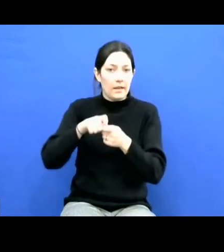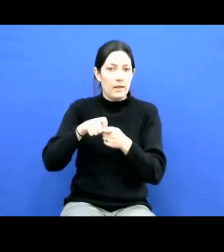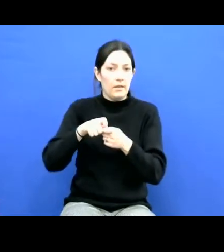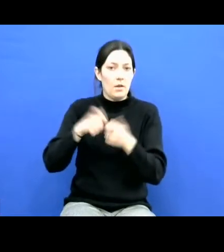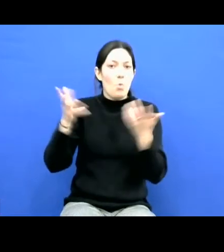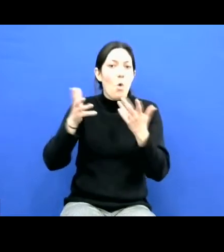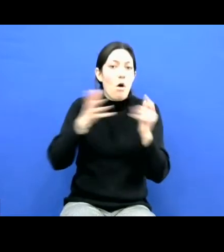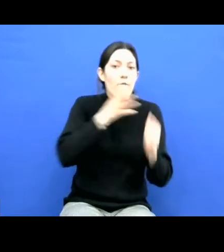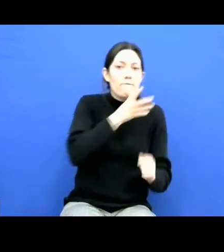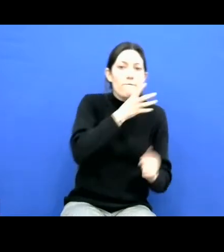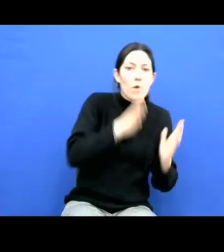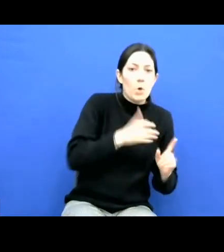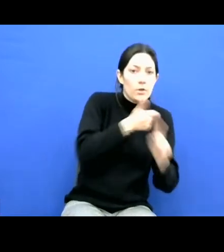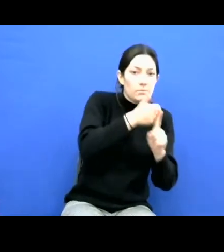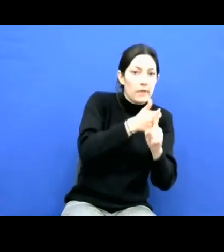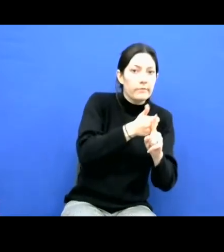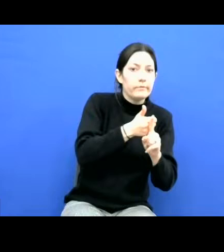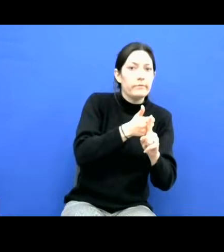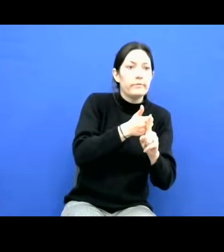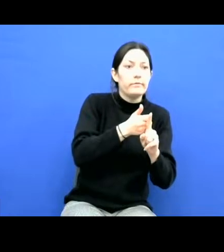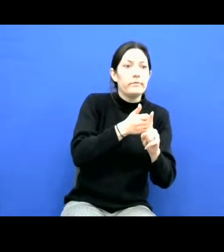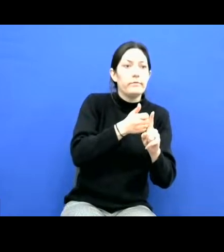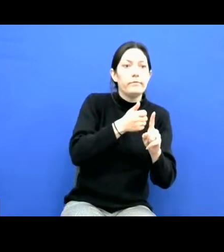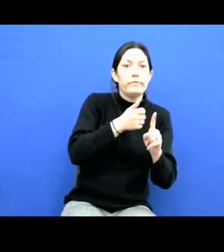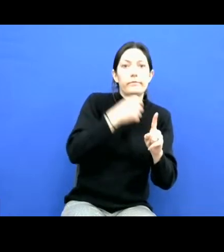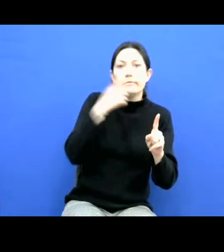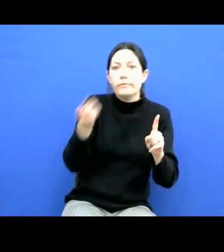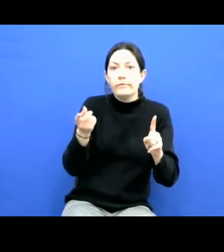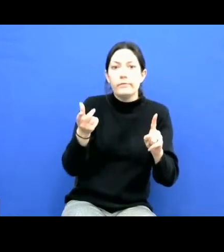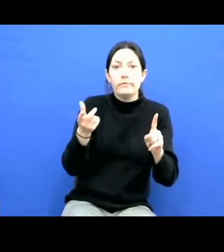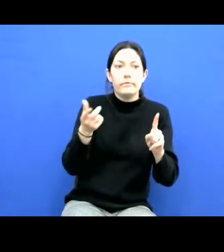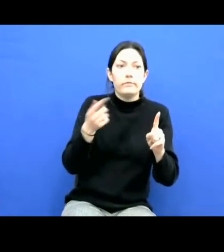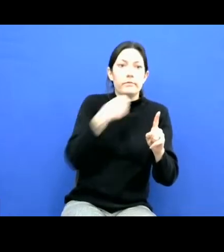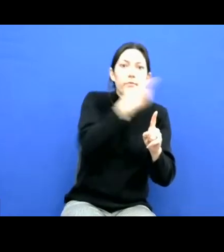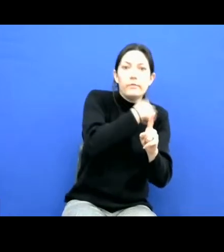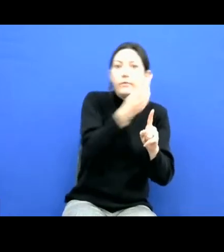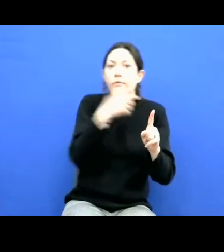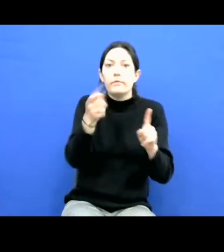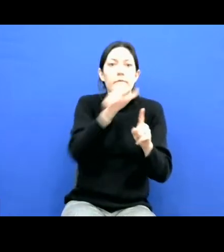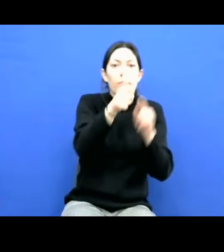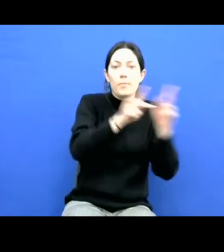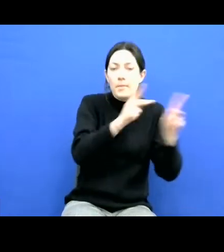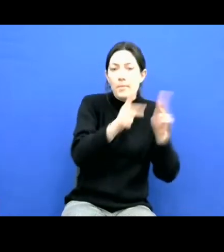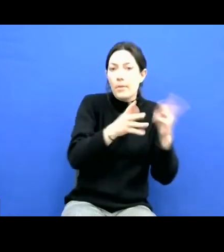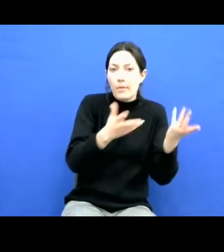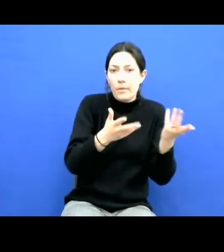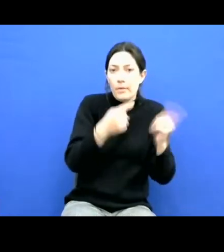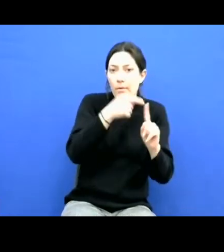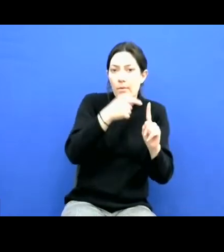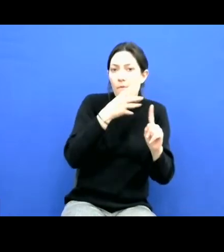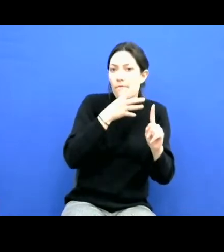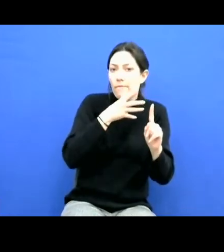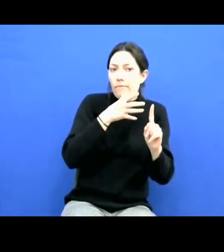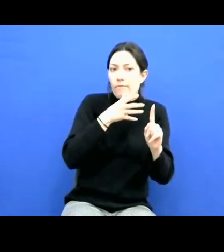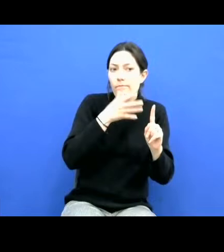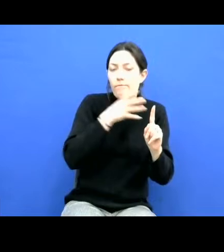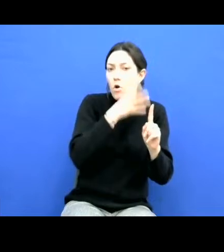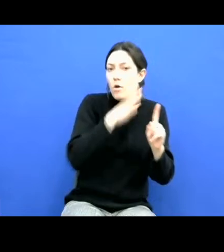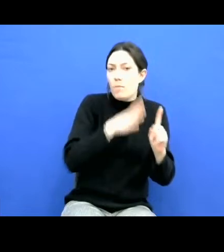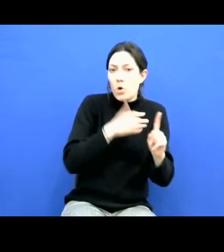the farmer may or may not have has said to any number of people. Well, the Farmer guy is he represented. did what he